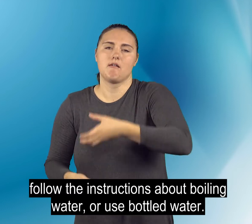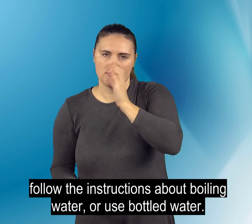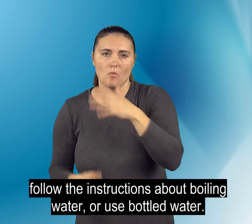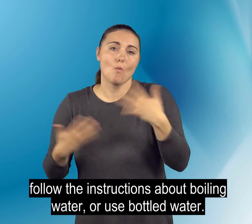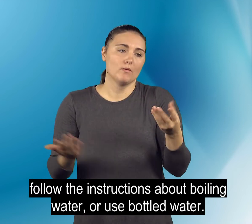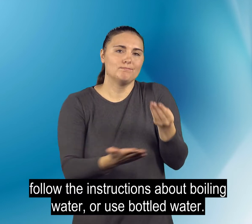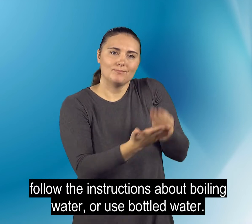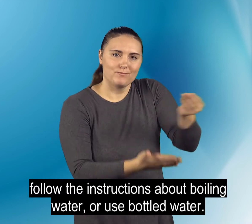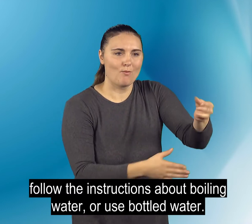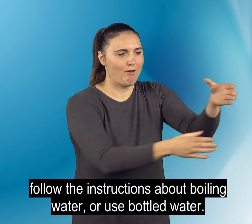bottled water.